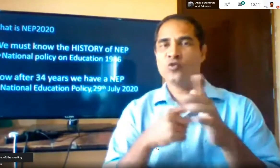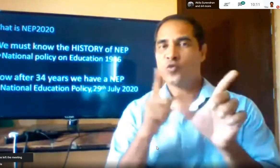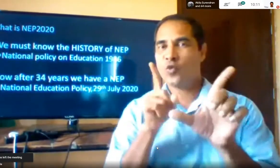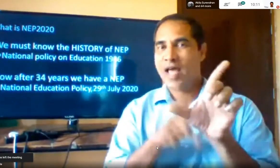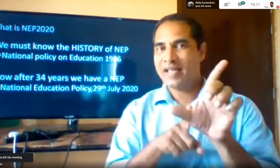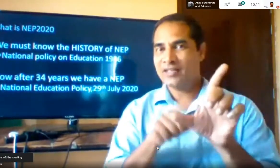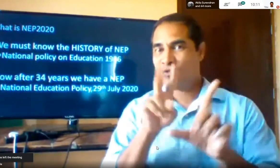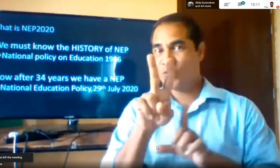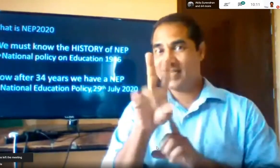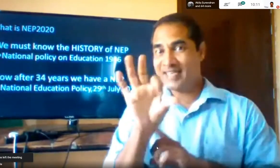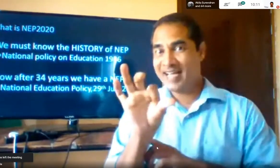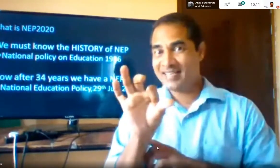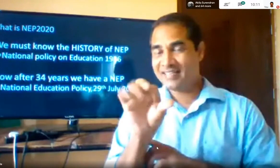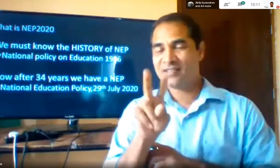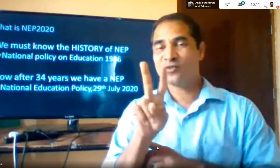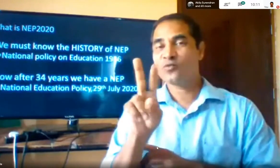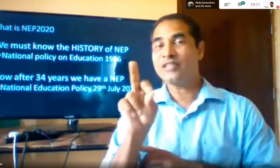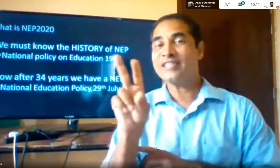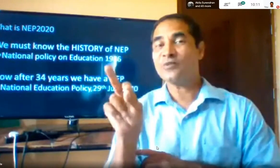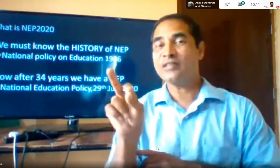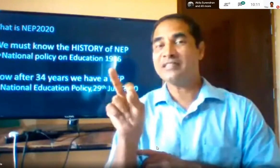in 2020 in July.